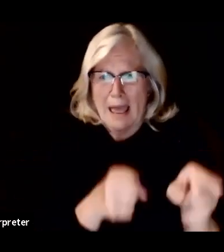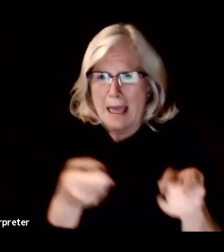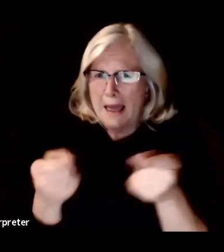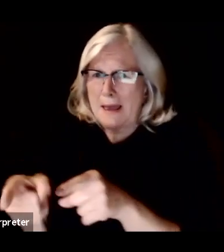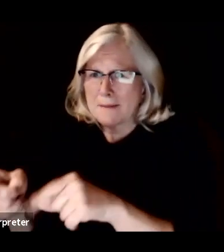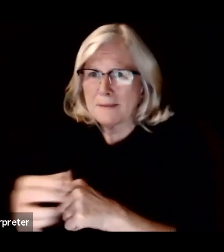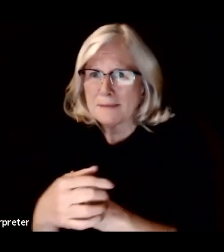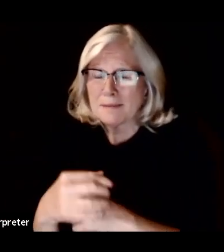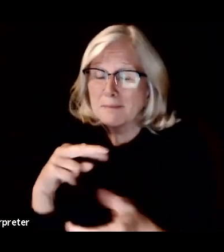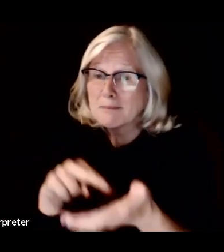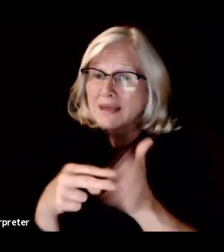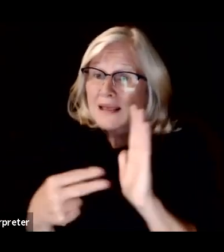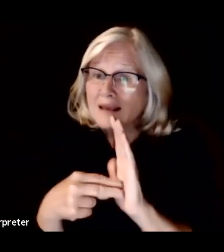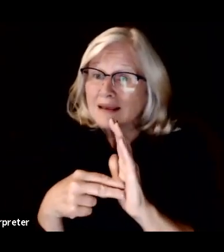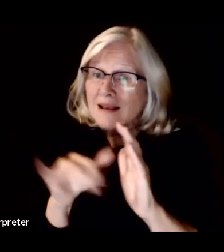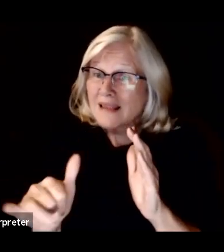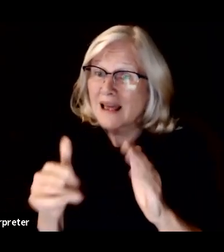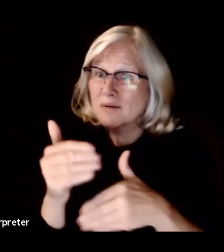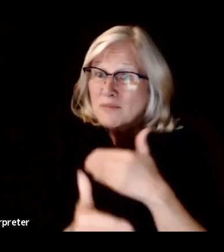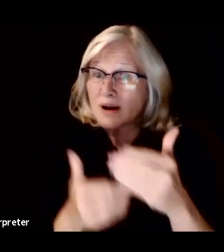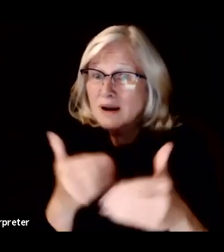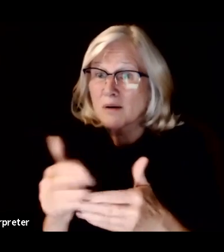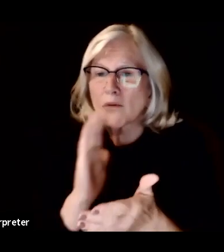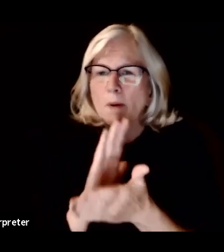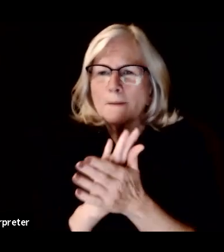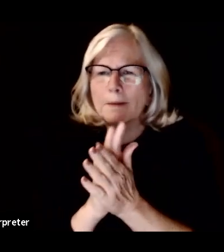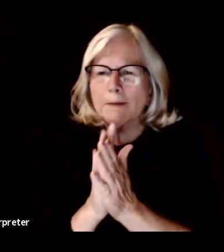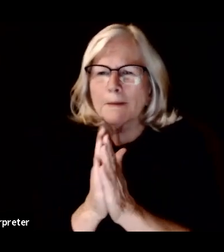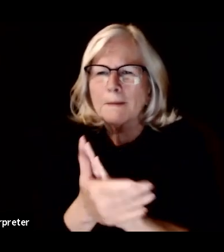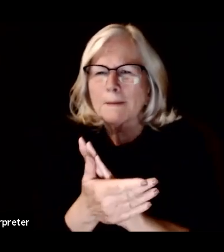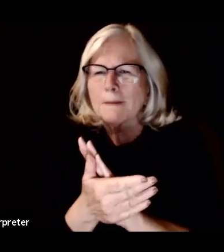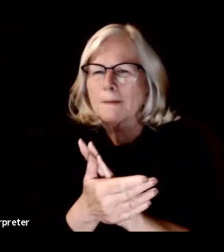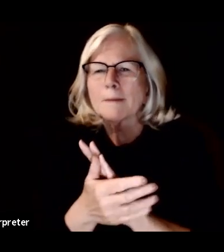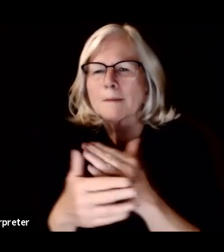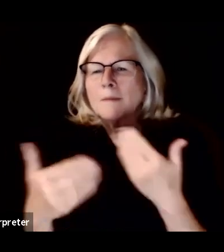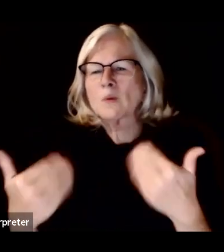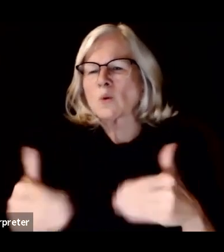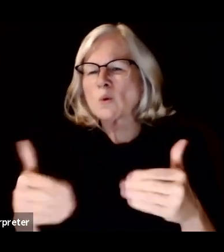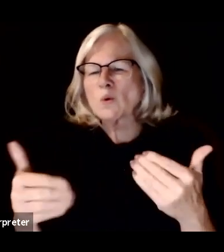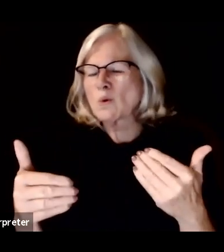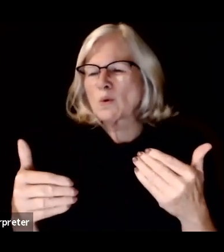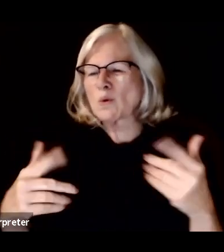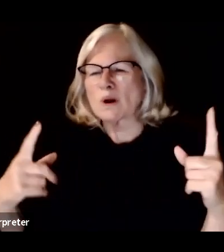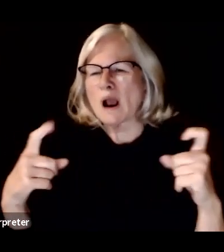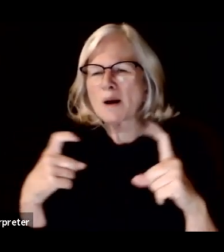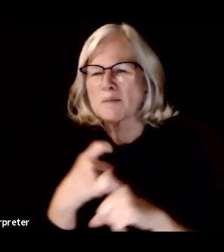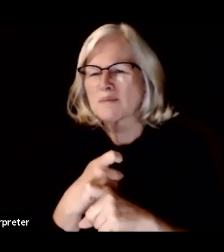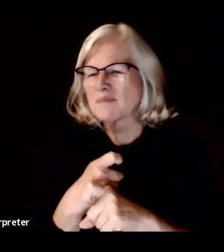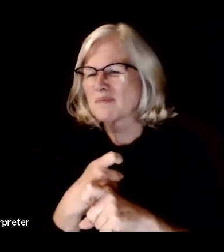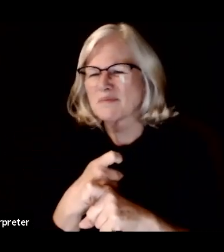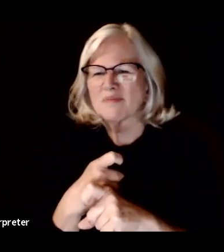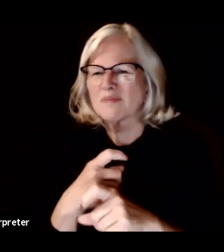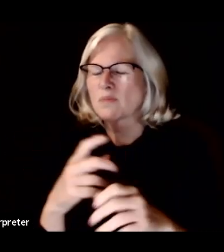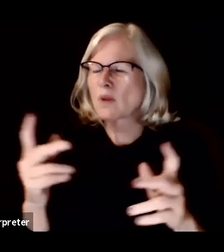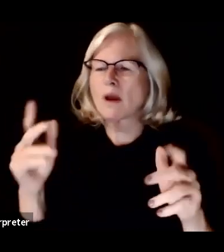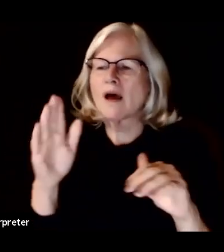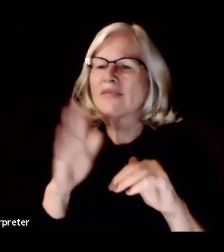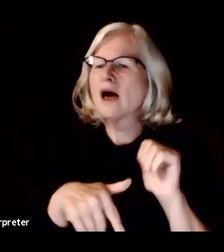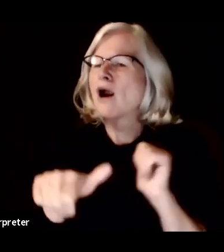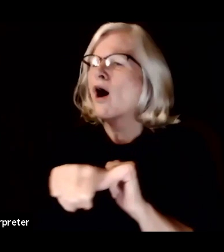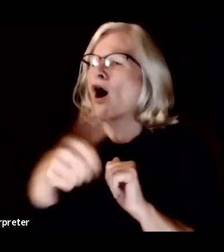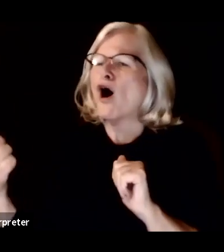will be infinitely more complex than any of the mass vaccinations that we've done in the past, even H1N1, because we'll